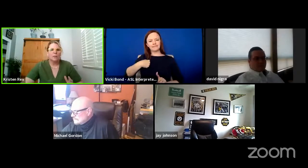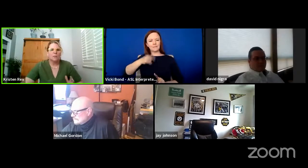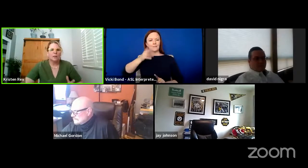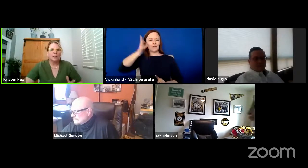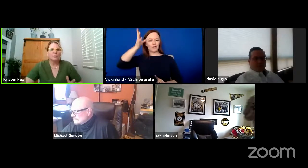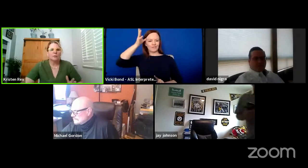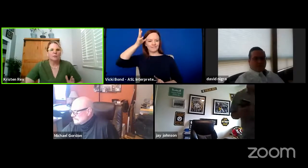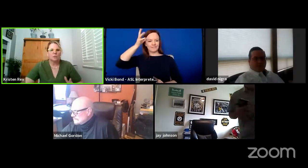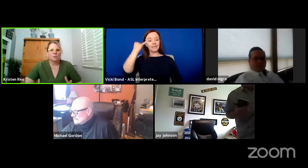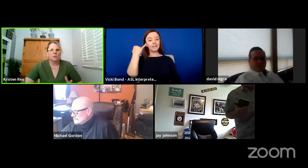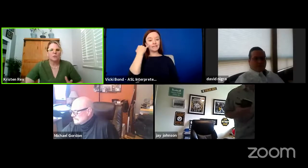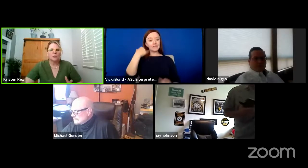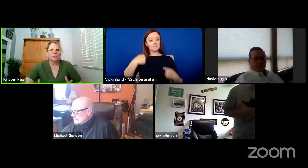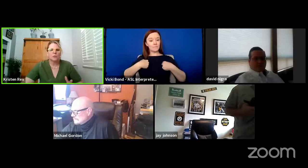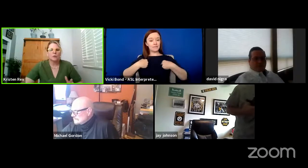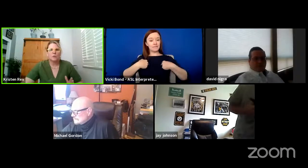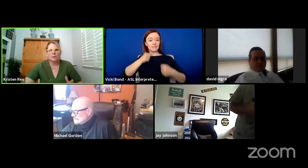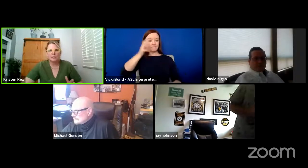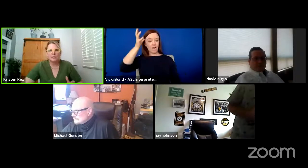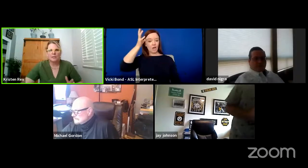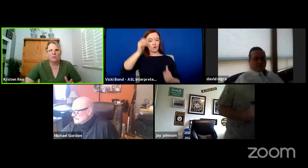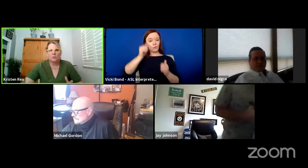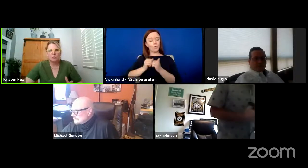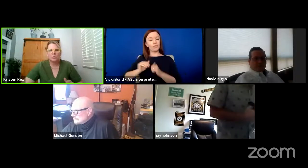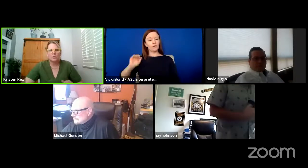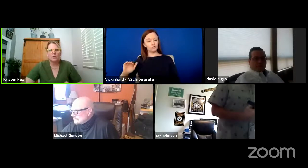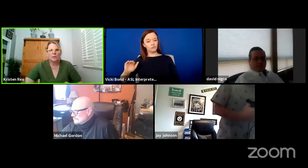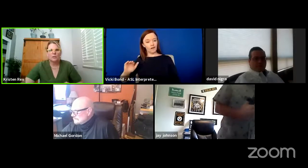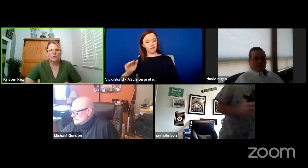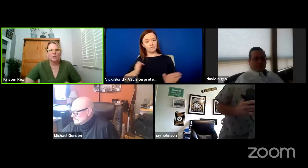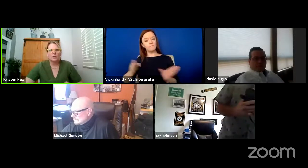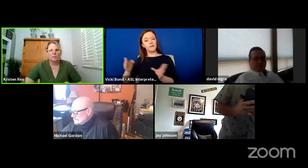I were a parent with a student that would be attending